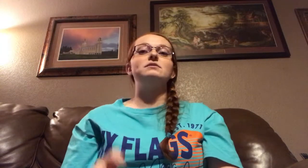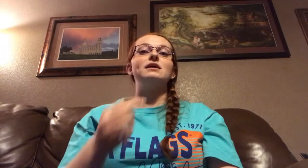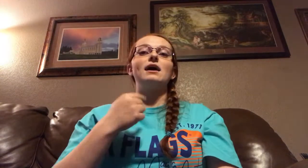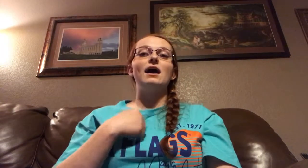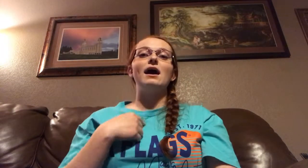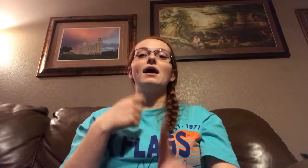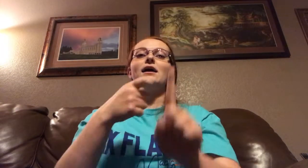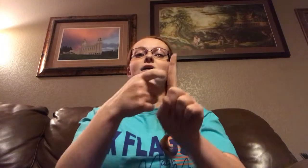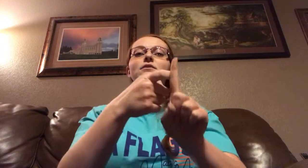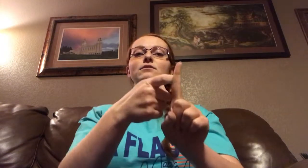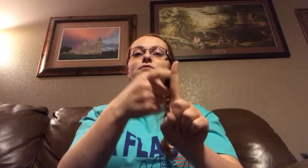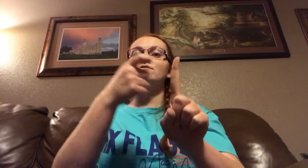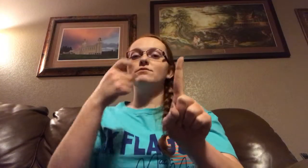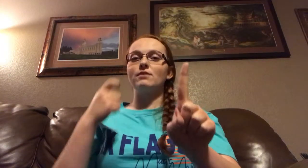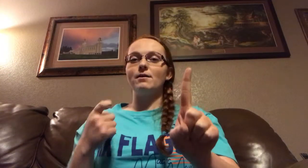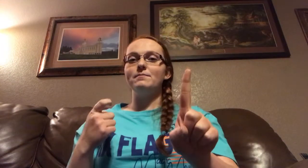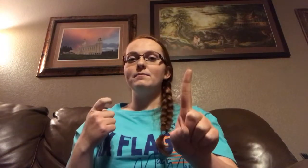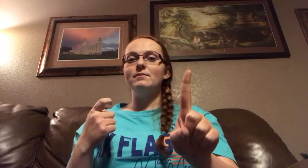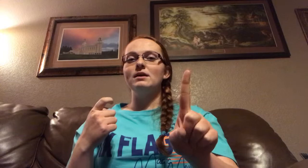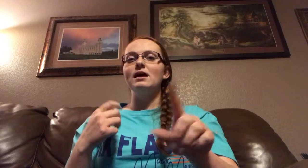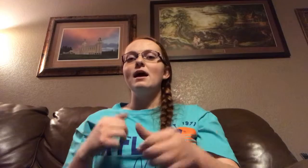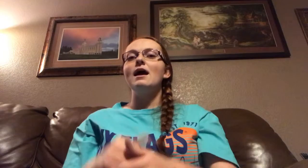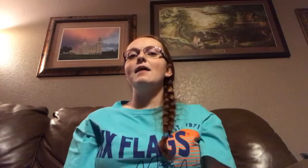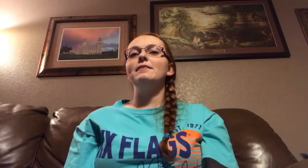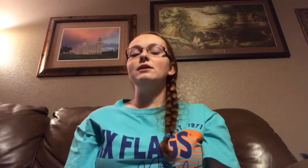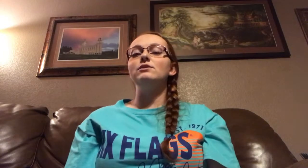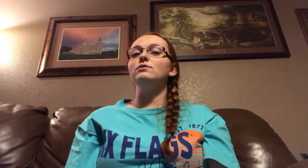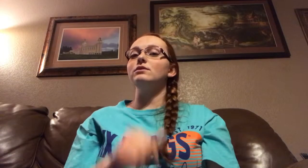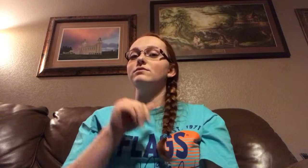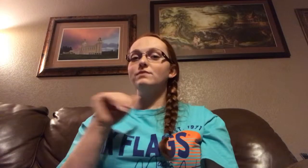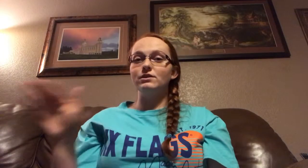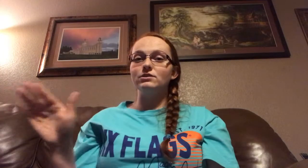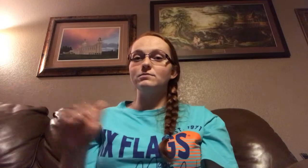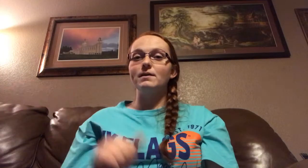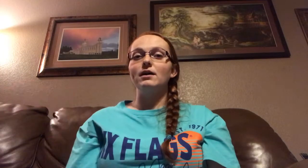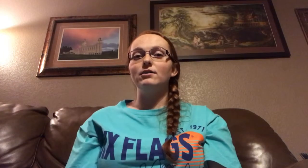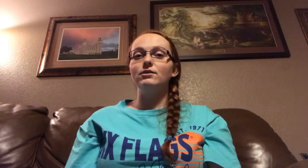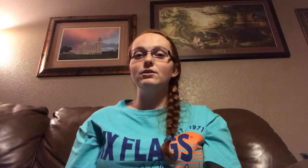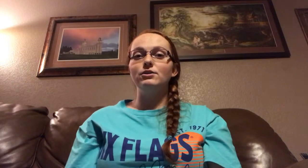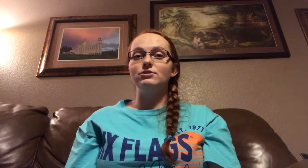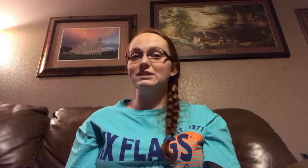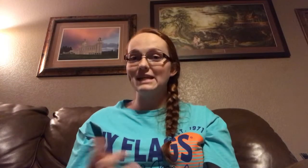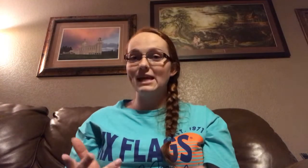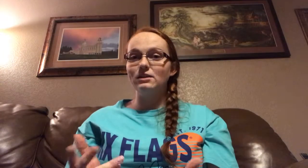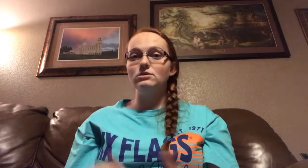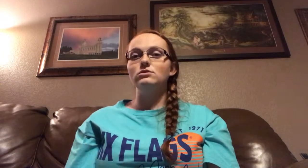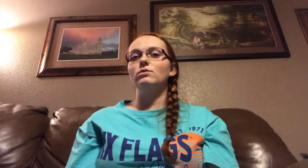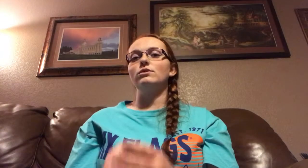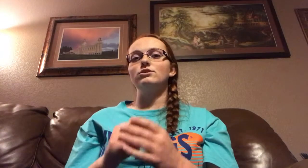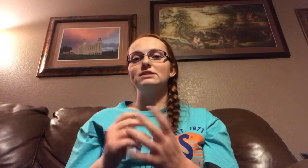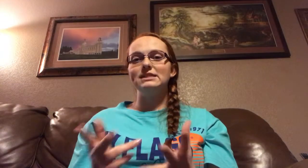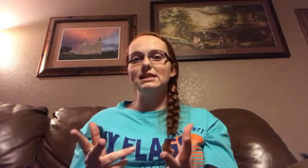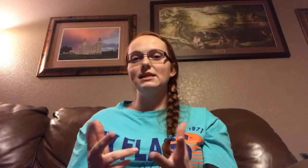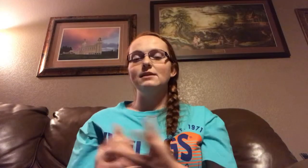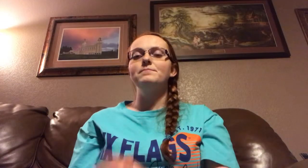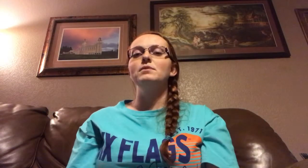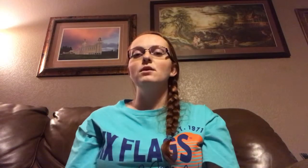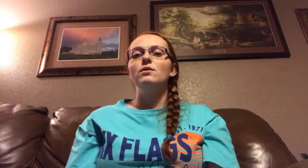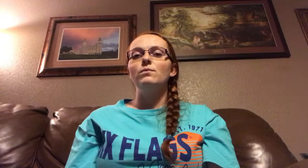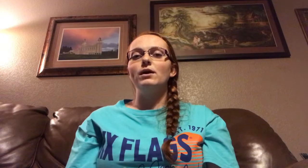say I from, and then you could finger spell your state or your city,